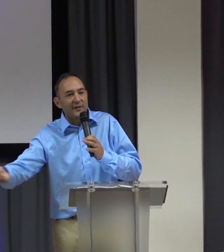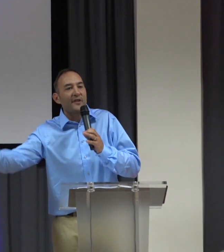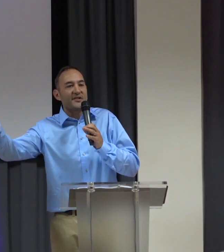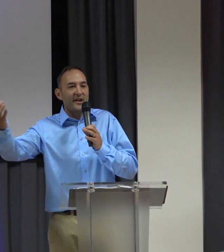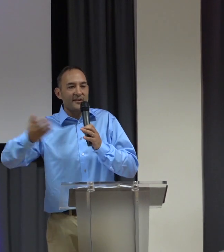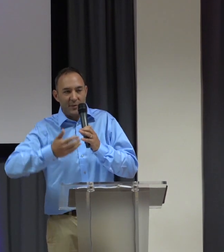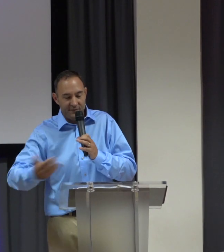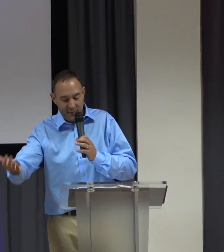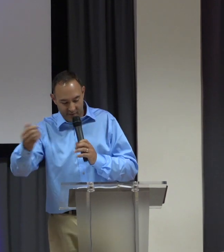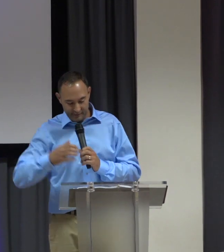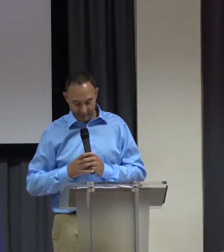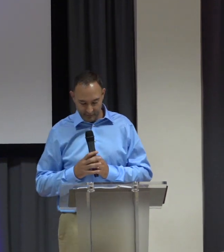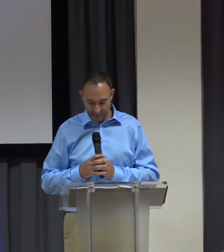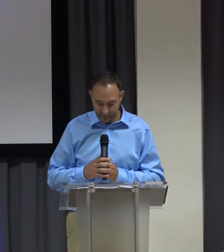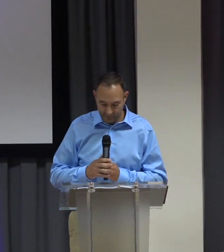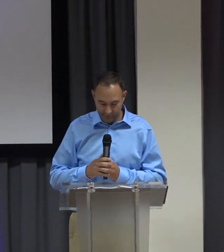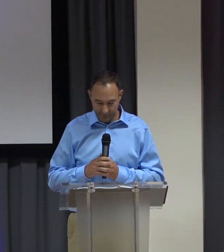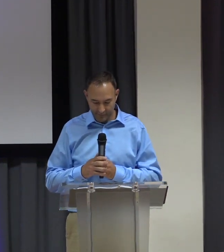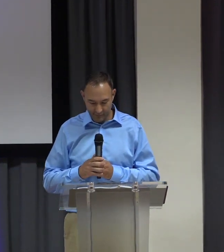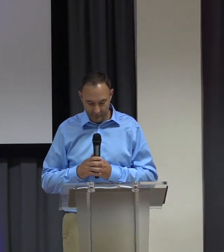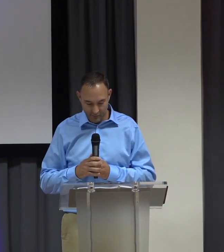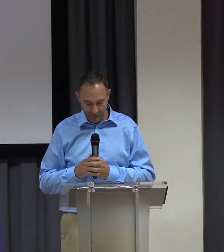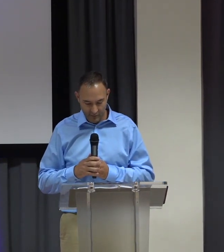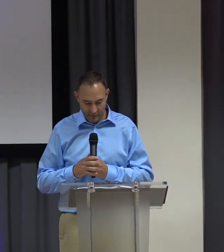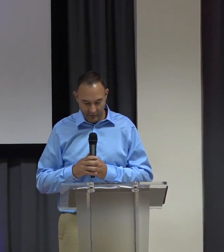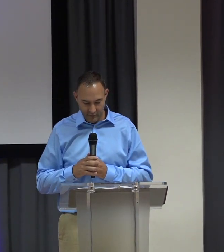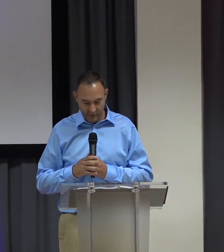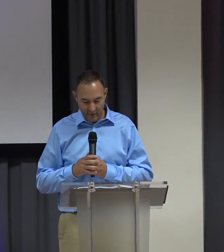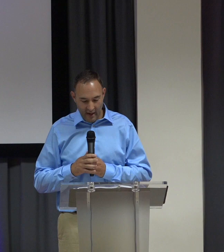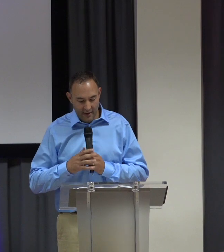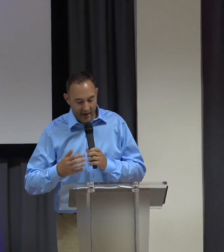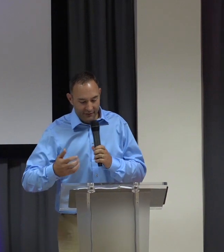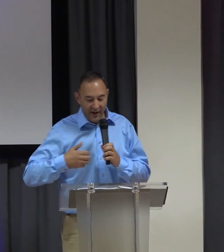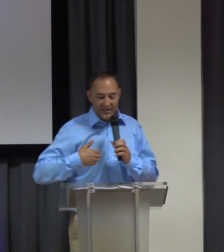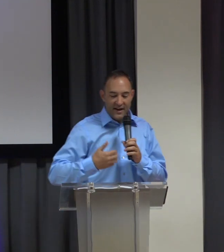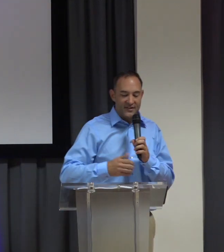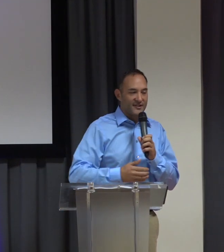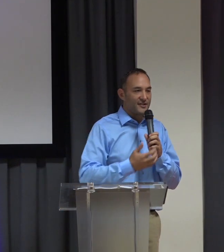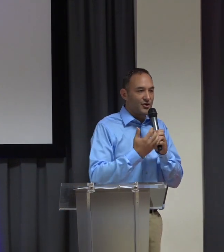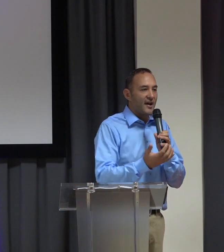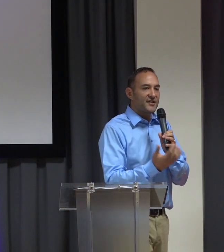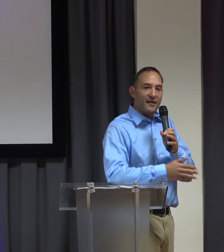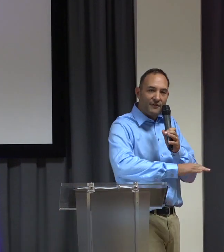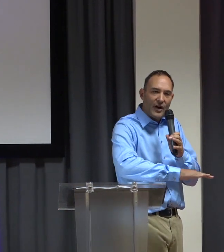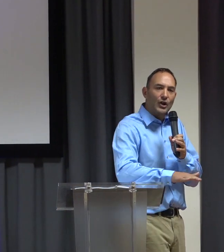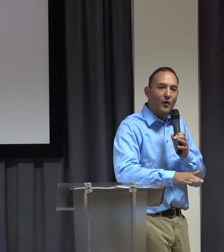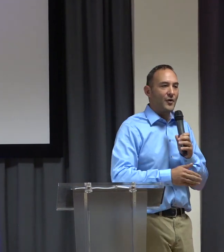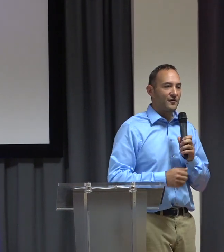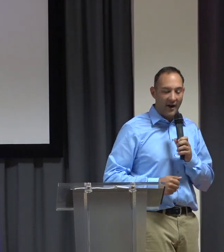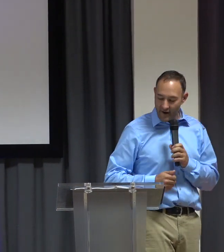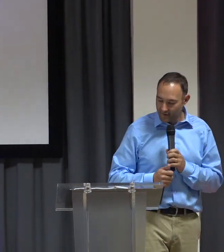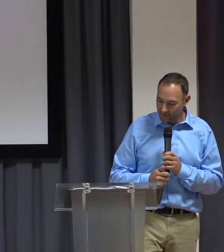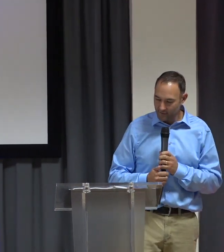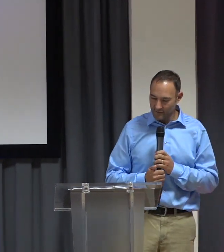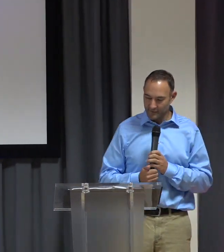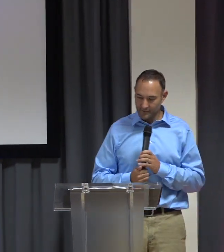kind of fill in the sentence. Et t'inquiète pas, c'est pas grave, Dieu va jamais, et on continue comme ça. And friends, that is to do that is to have a very low view of Et